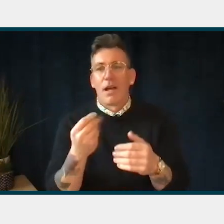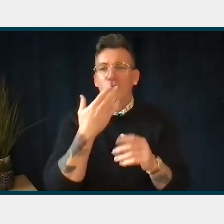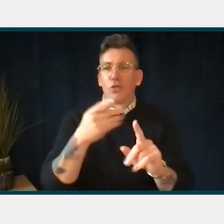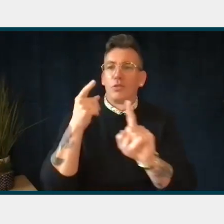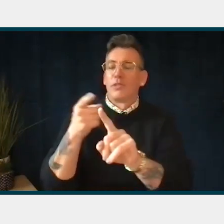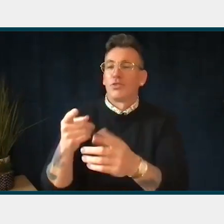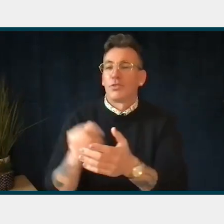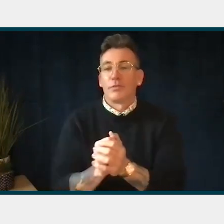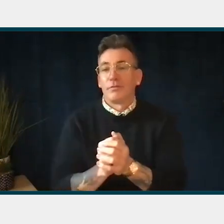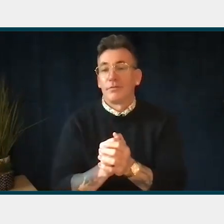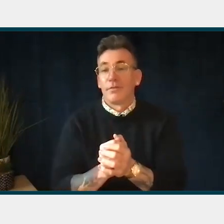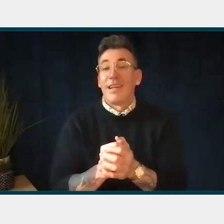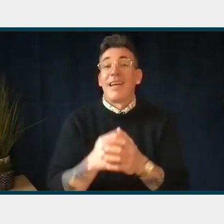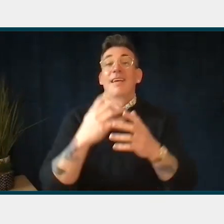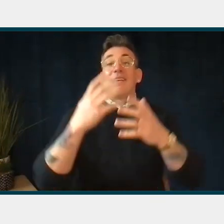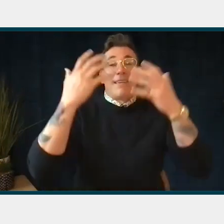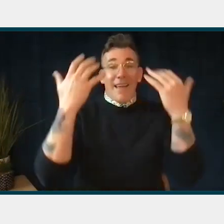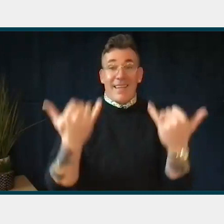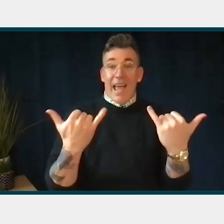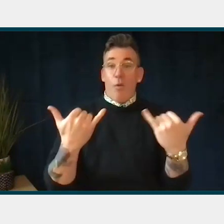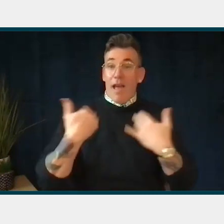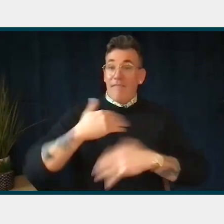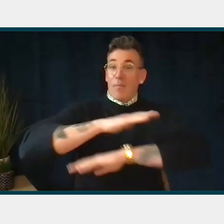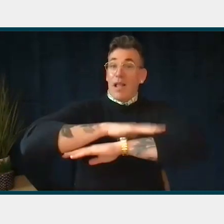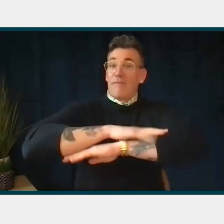It's good food, it's good people, and it's a good mission.